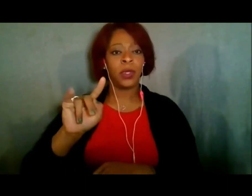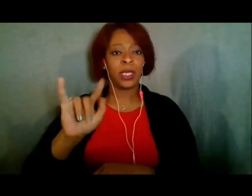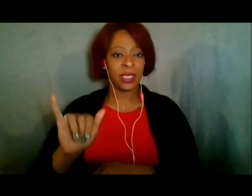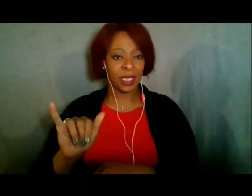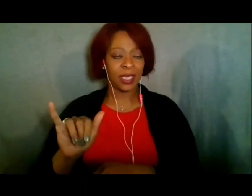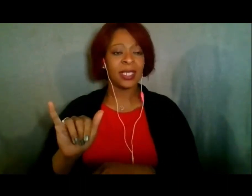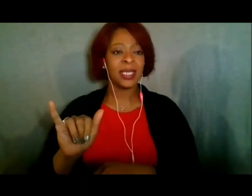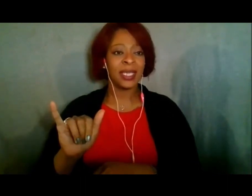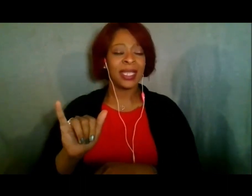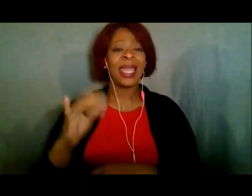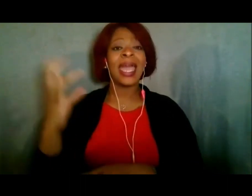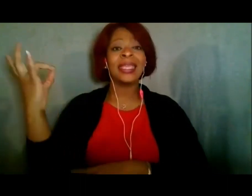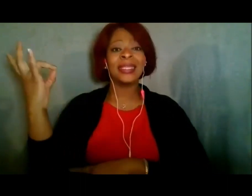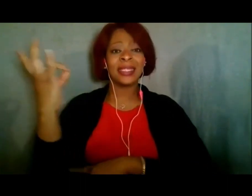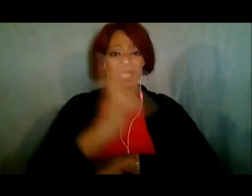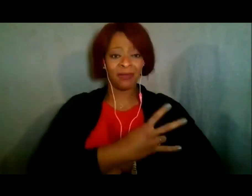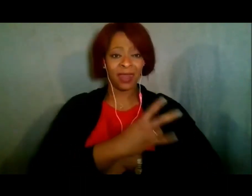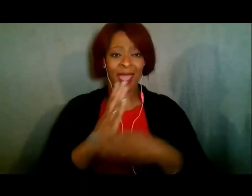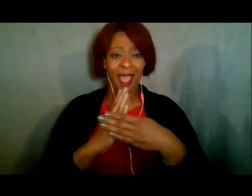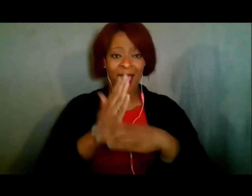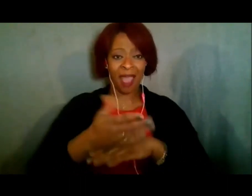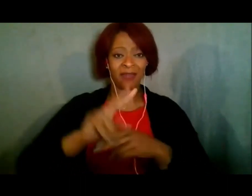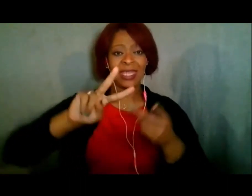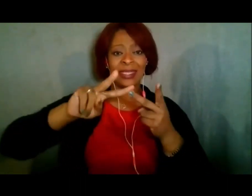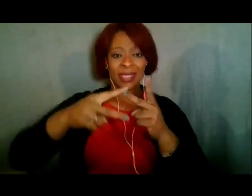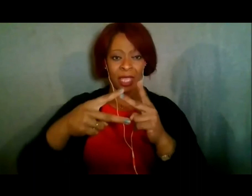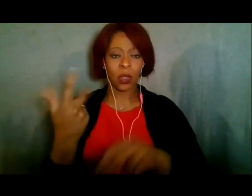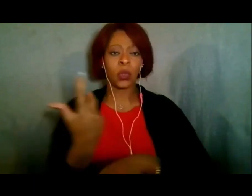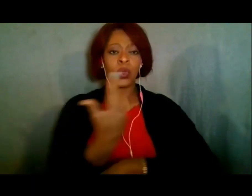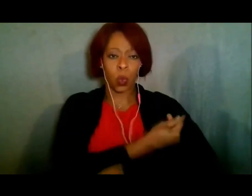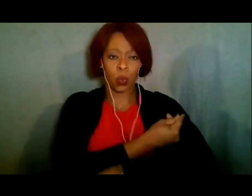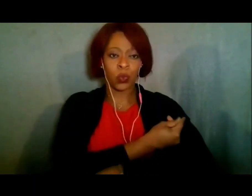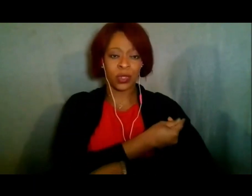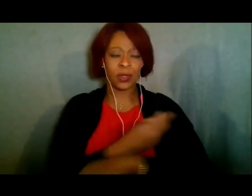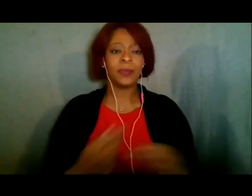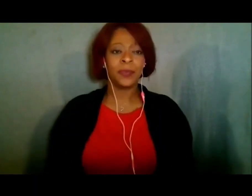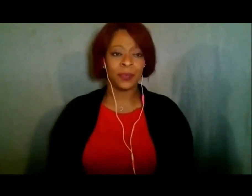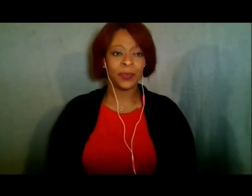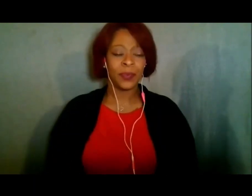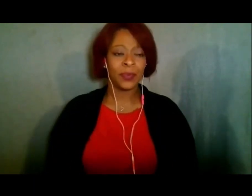and it's 7 days after your 2nd dose